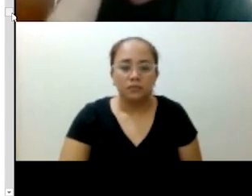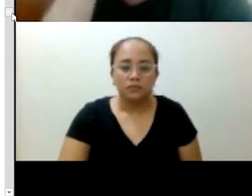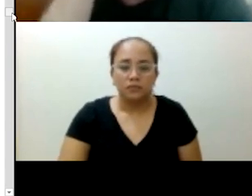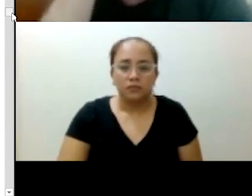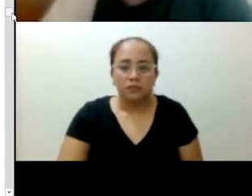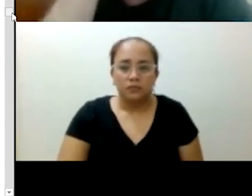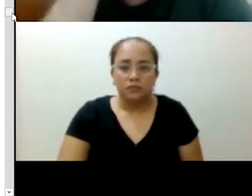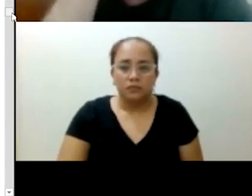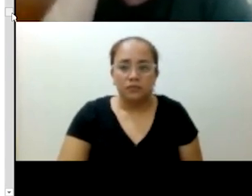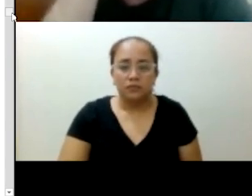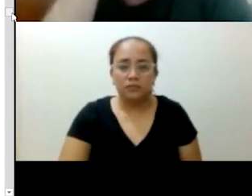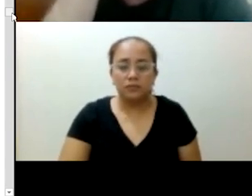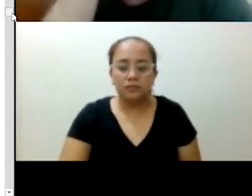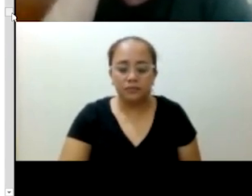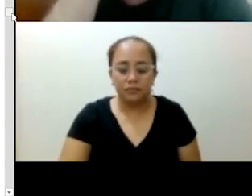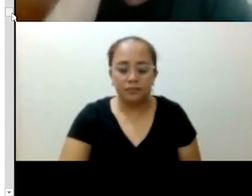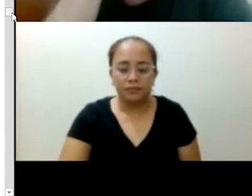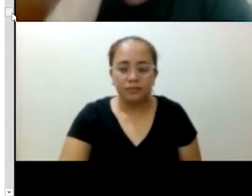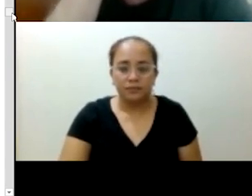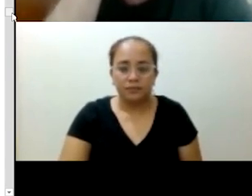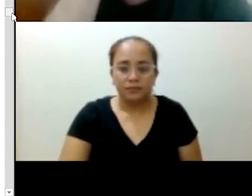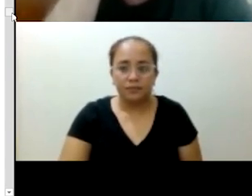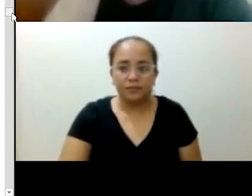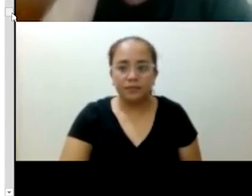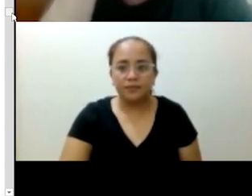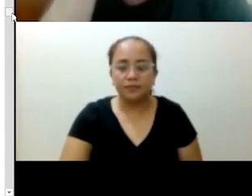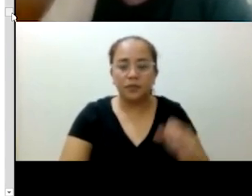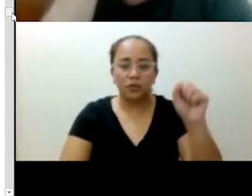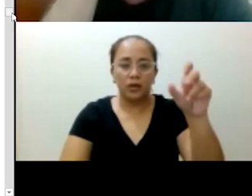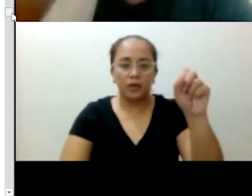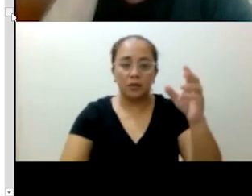Everyone signing some form of ship. Okay, ship.